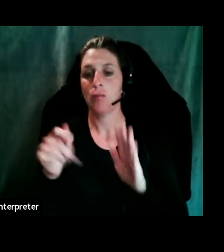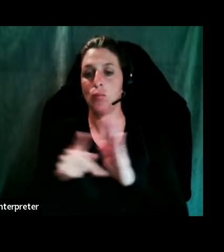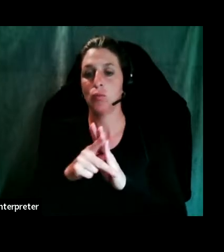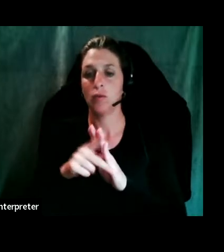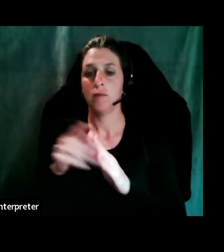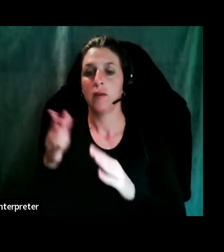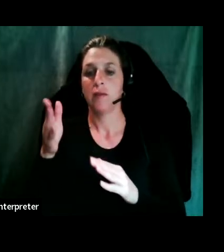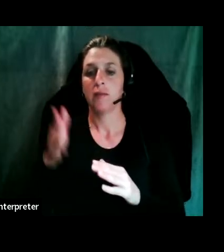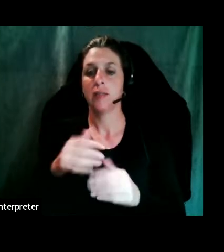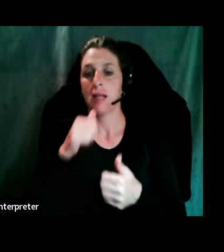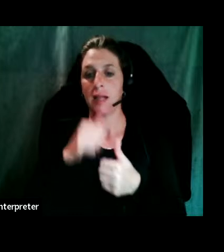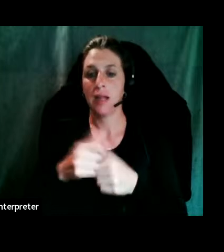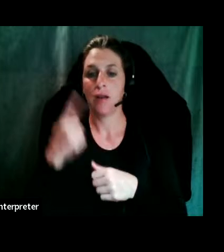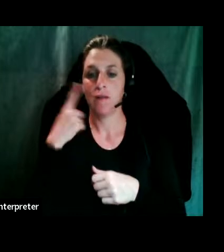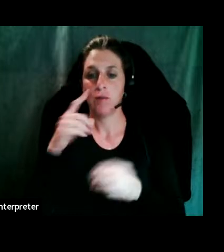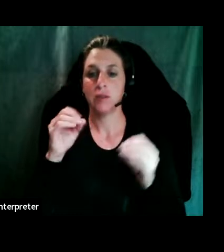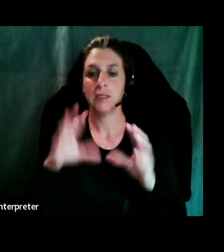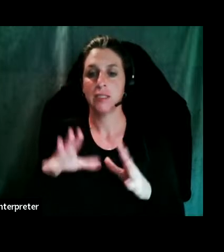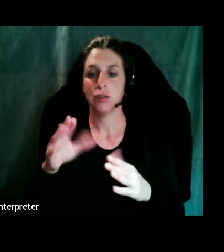Peninsula.